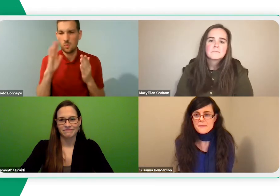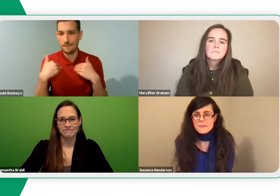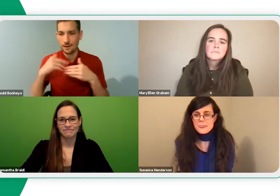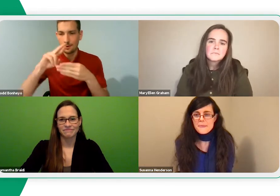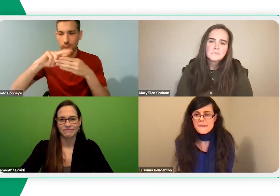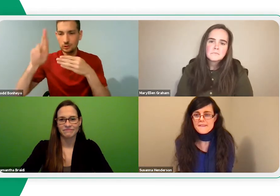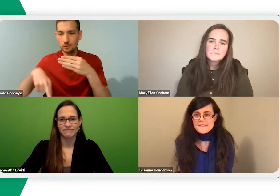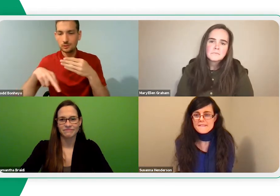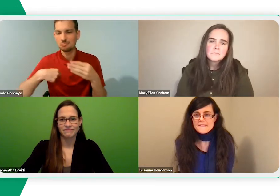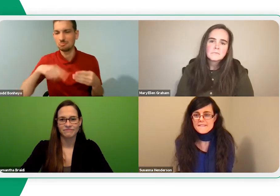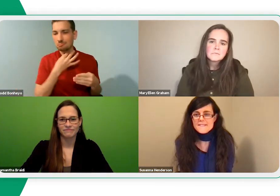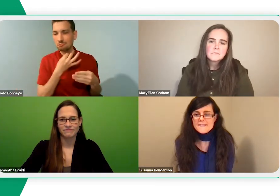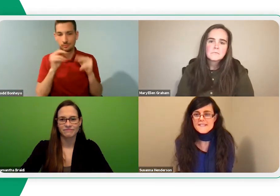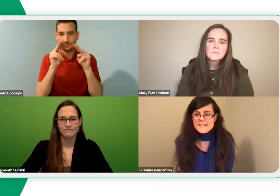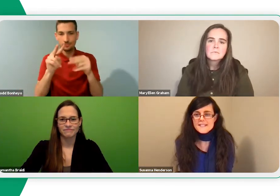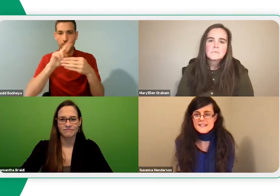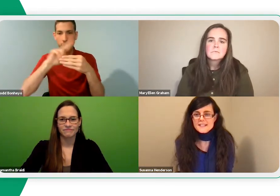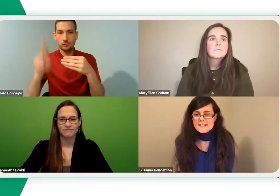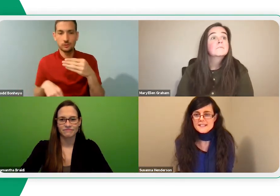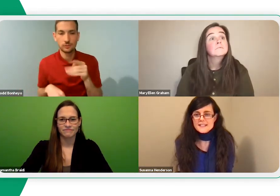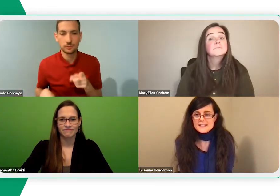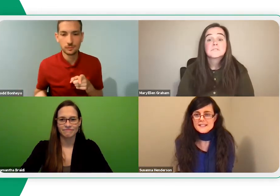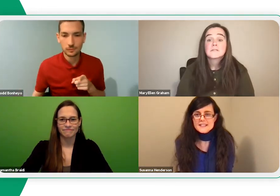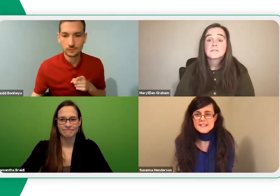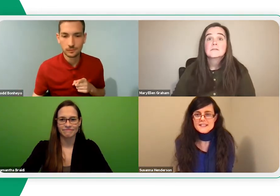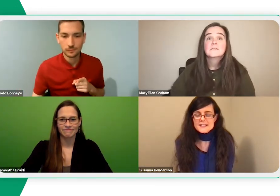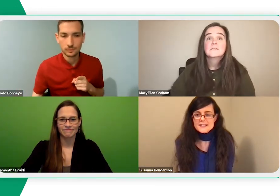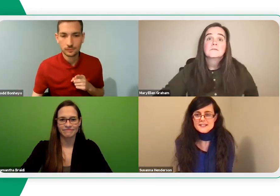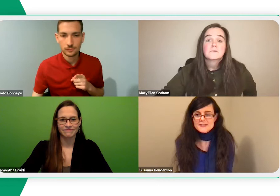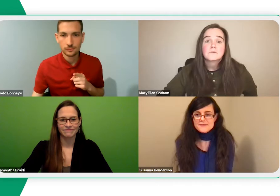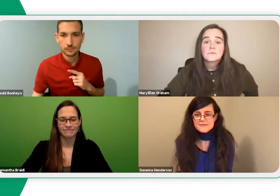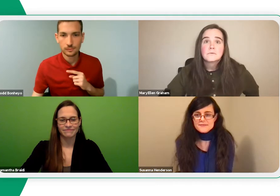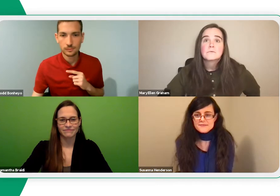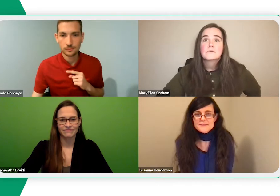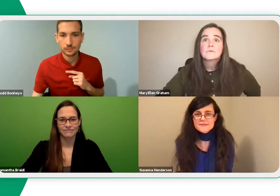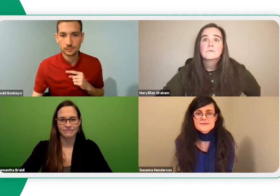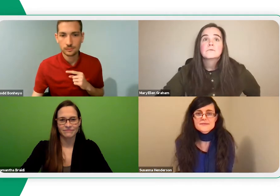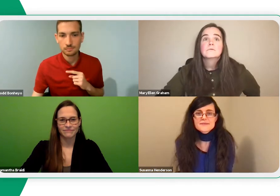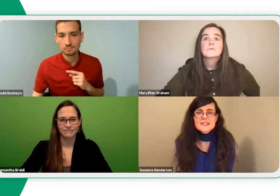Before we continue, I want to show the results. Let's see the results of the poll.